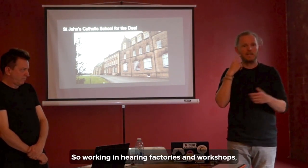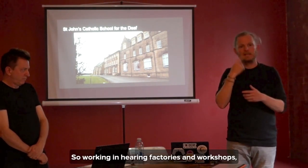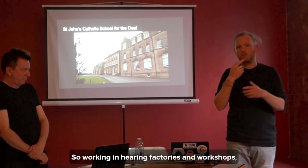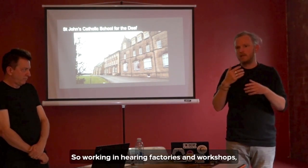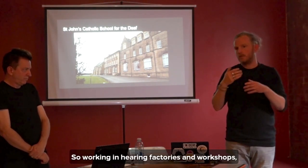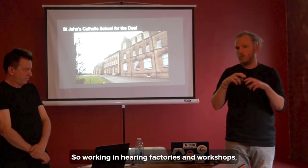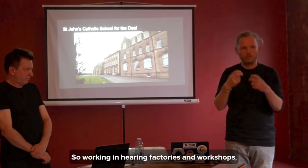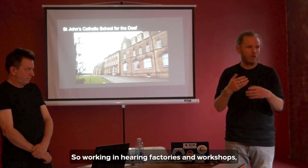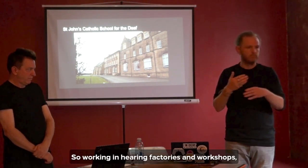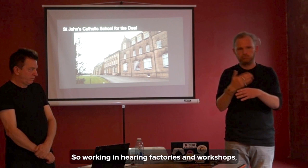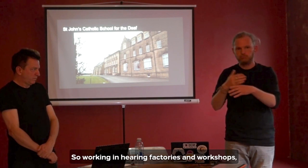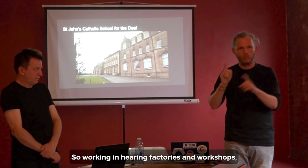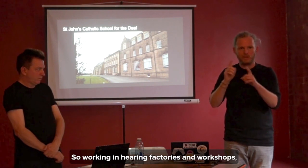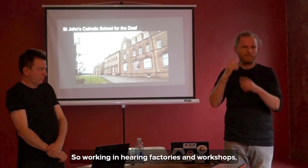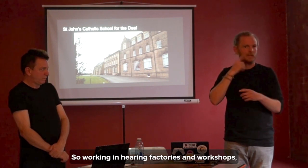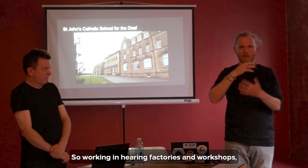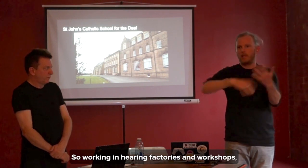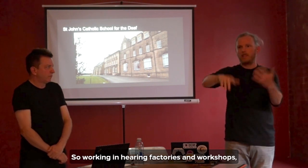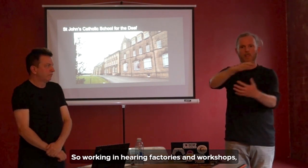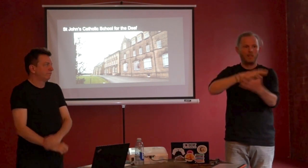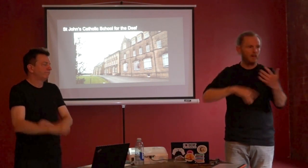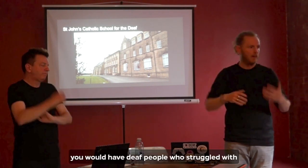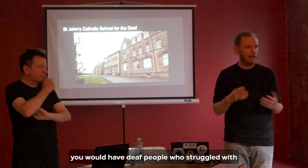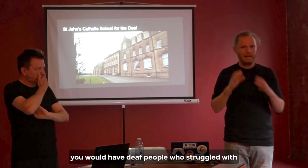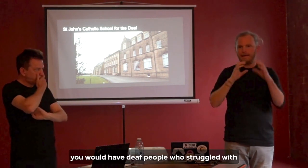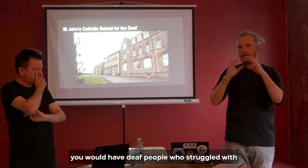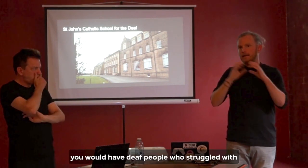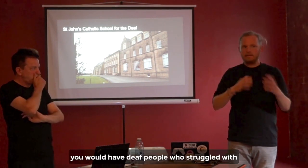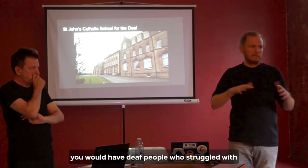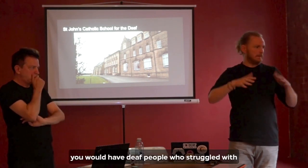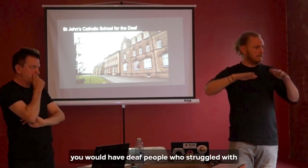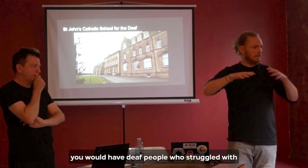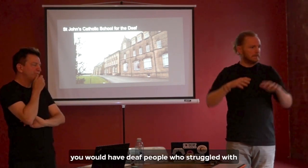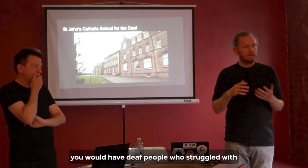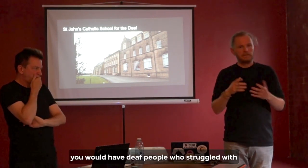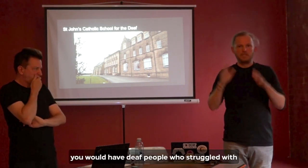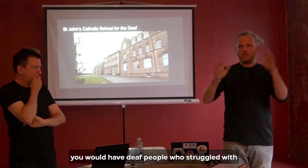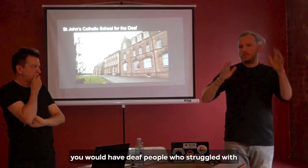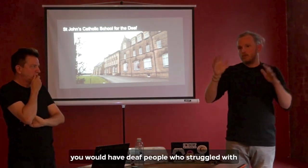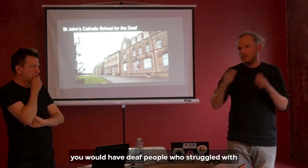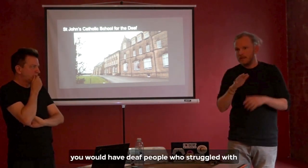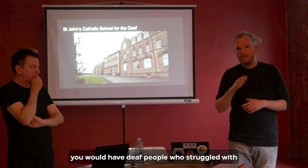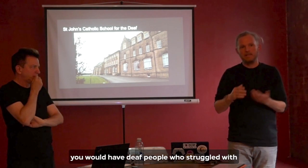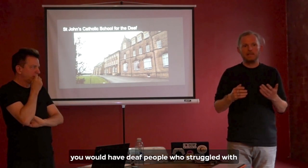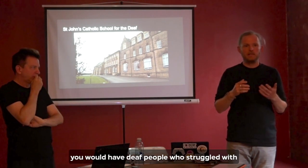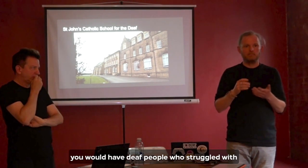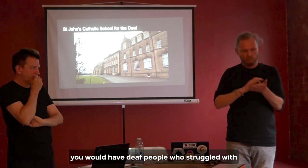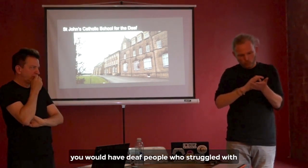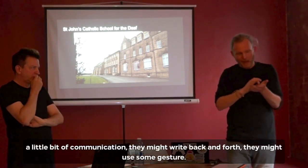So working in kind of hearing practice and workshop, you would have deaf people who struggled a little bit